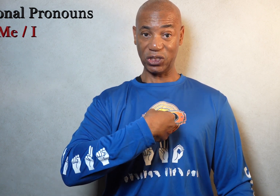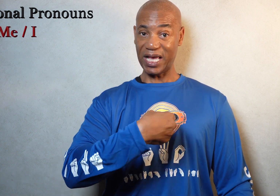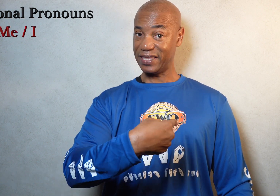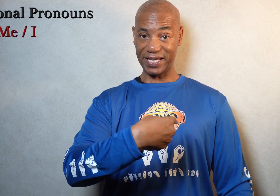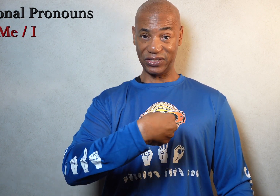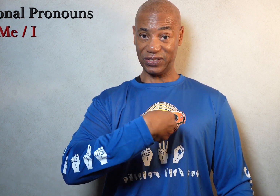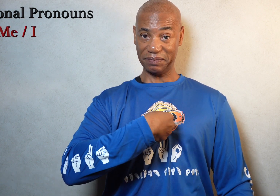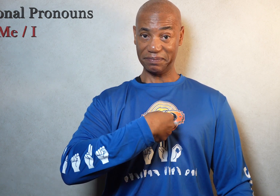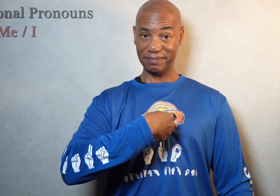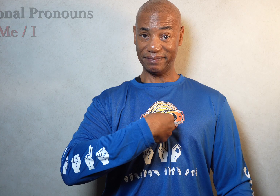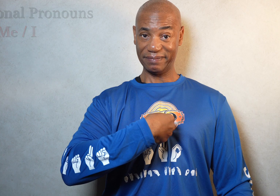like this.